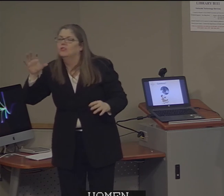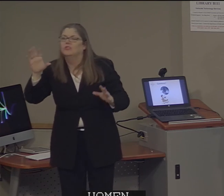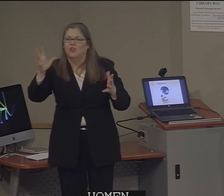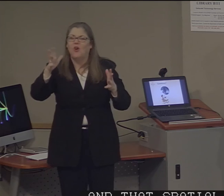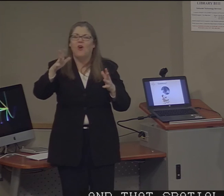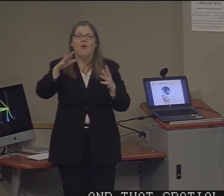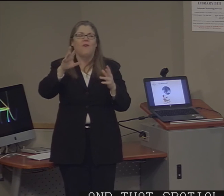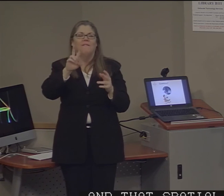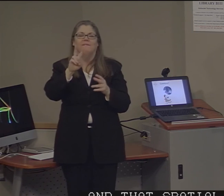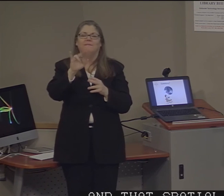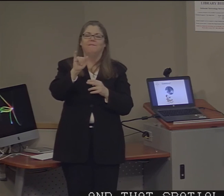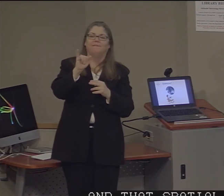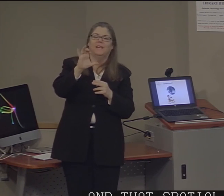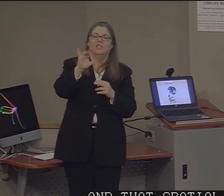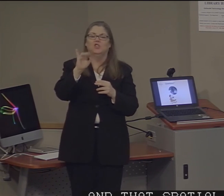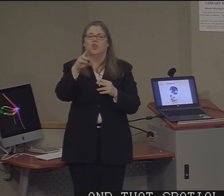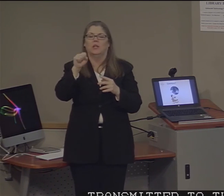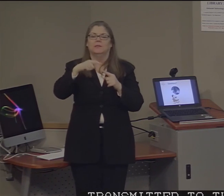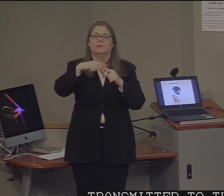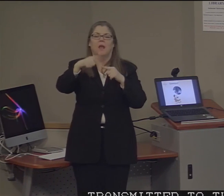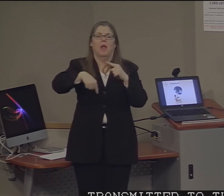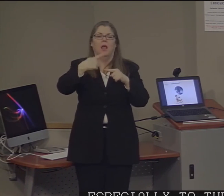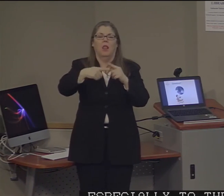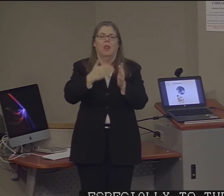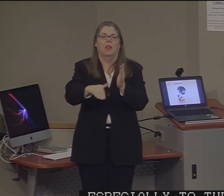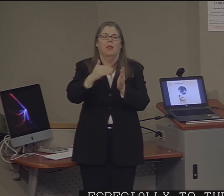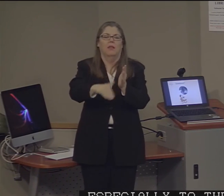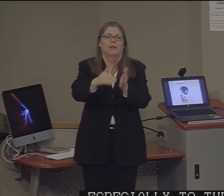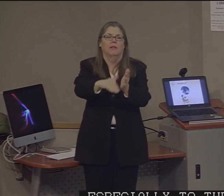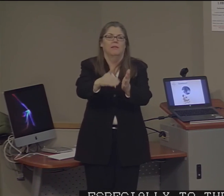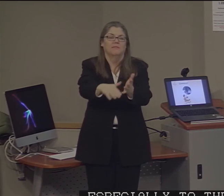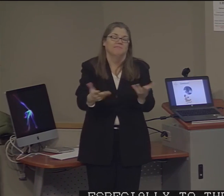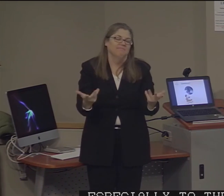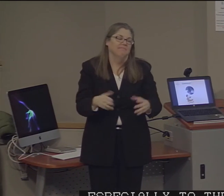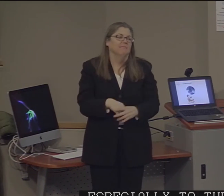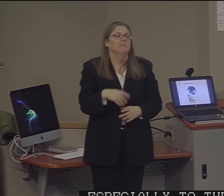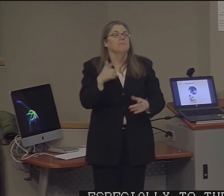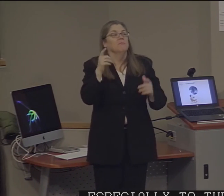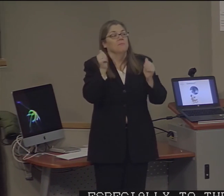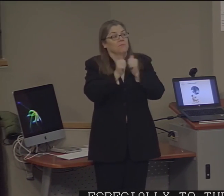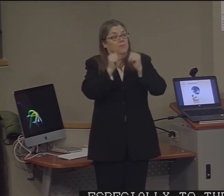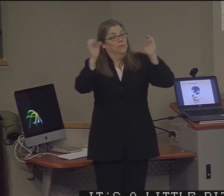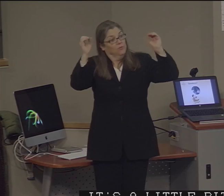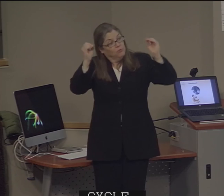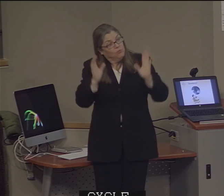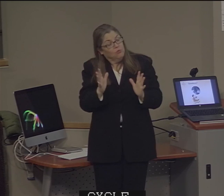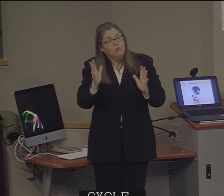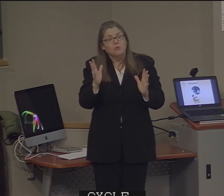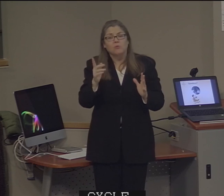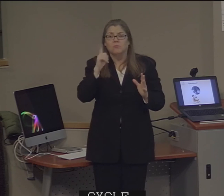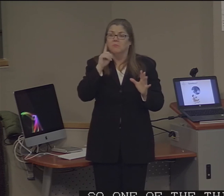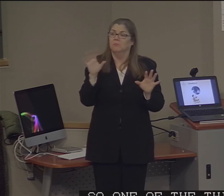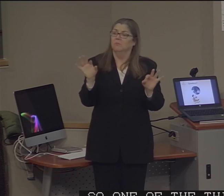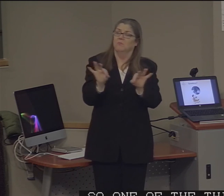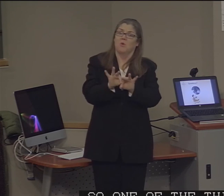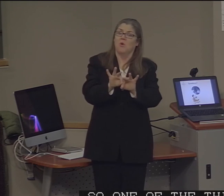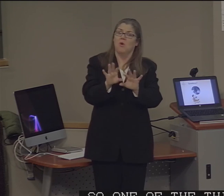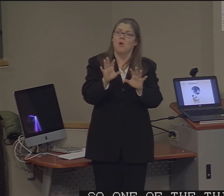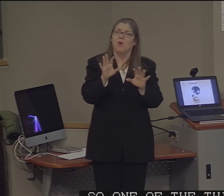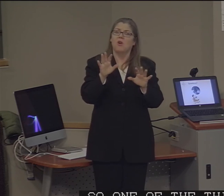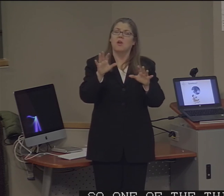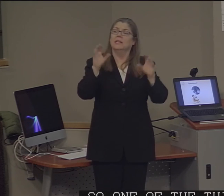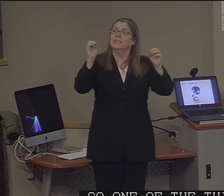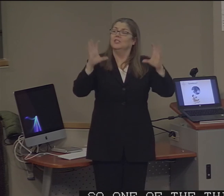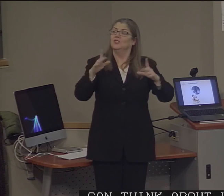vicious cycle. So one of the things that you can think about with teachers is to just get them to be kind of